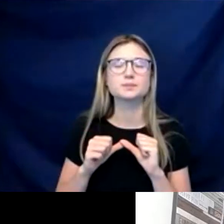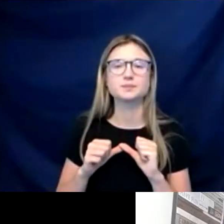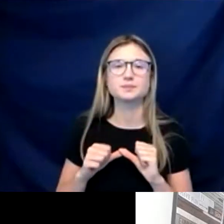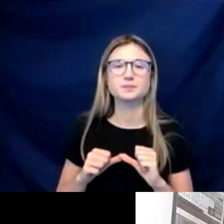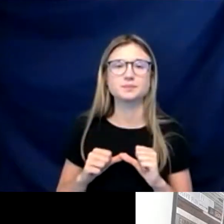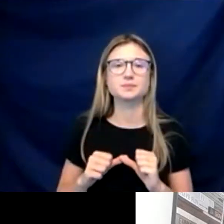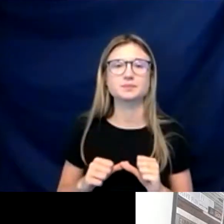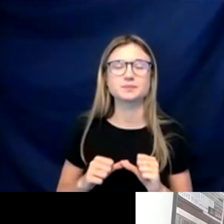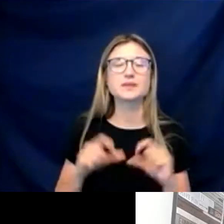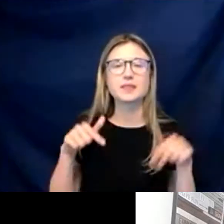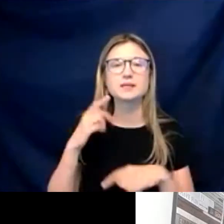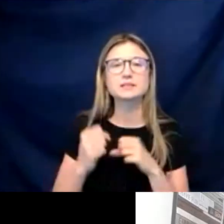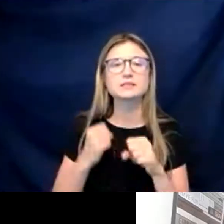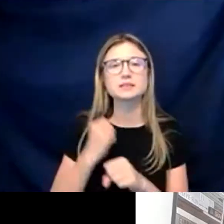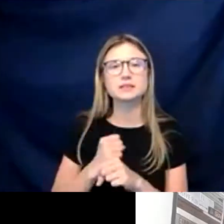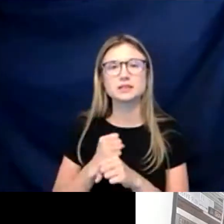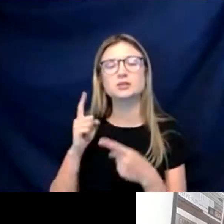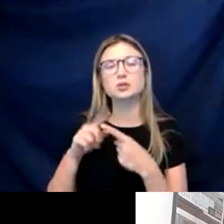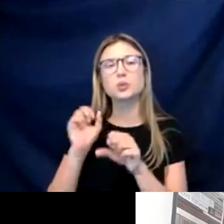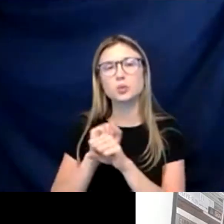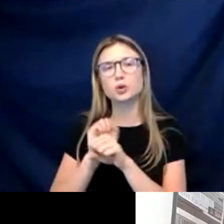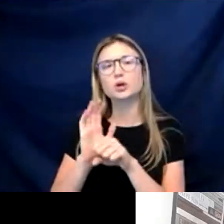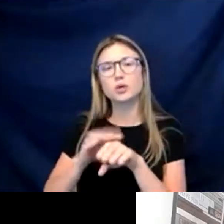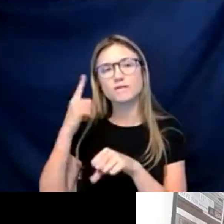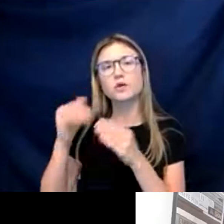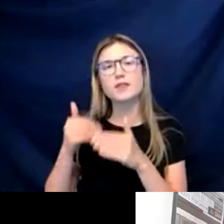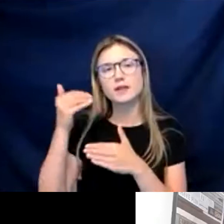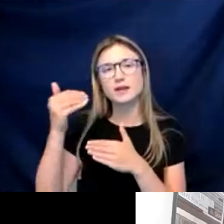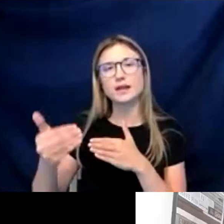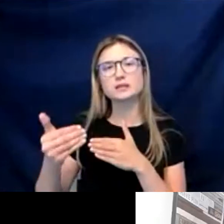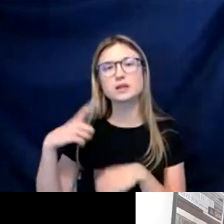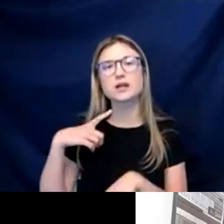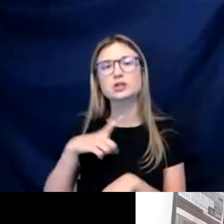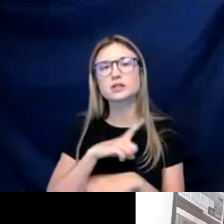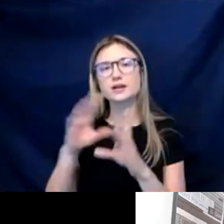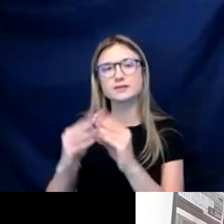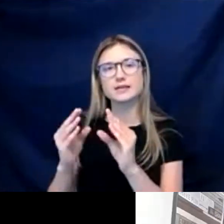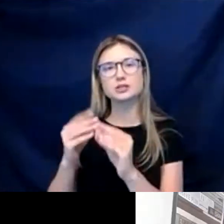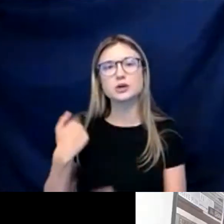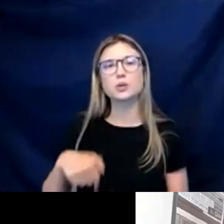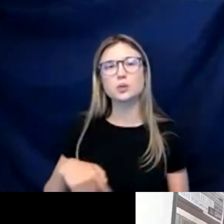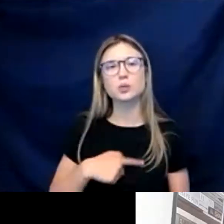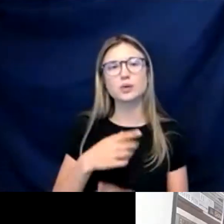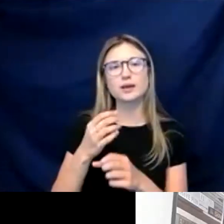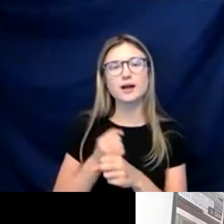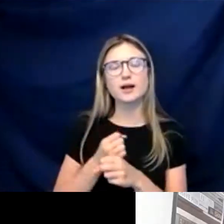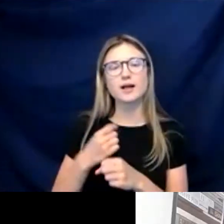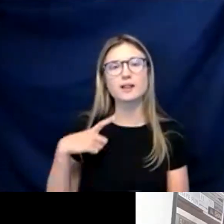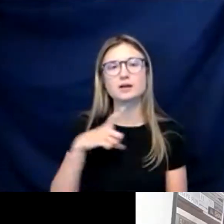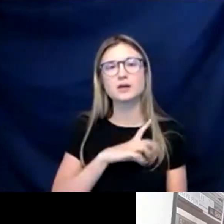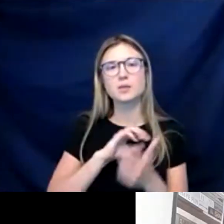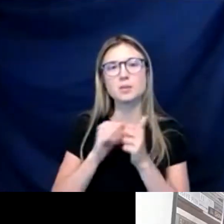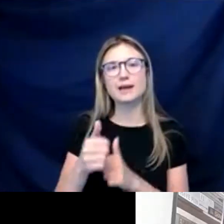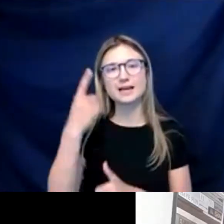in this year to work on for next legislative session. We, of course, got the legislation passed for the state